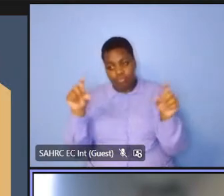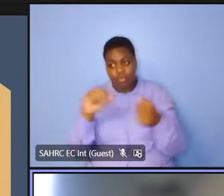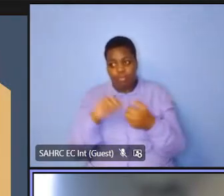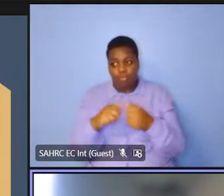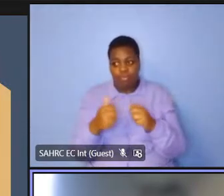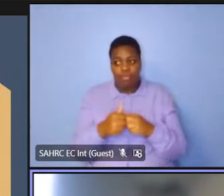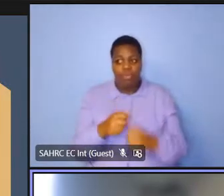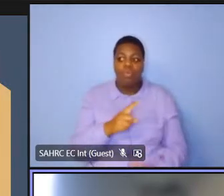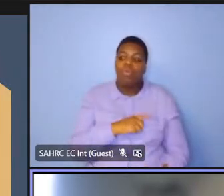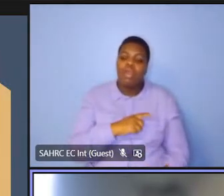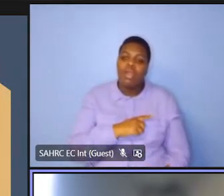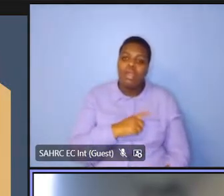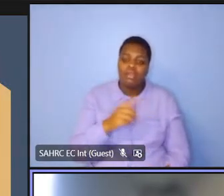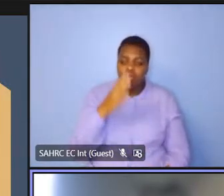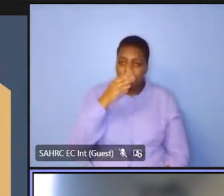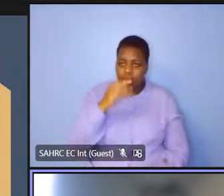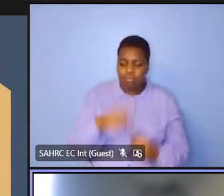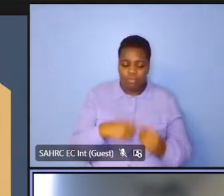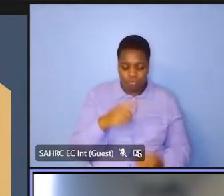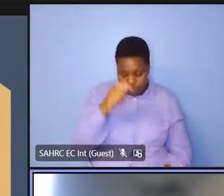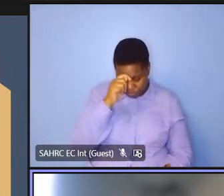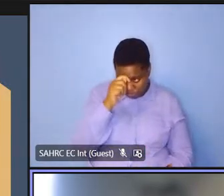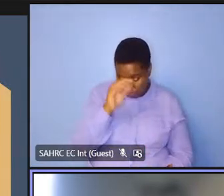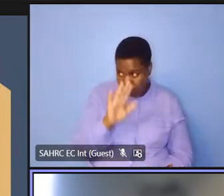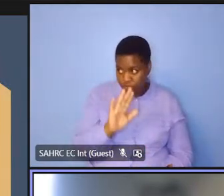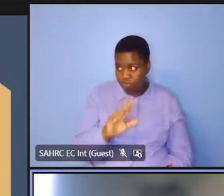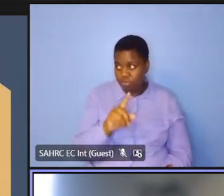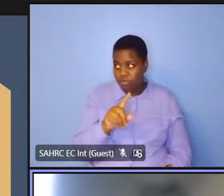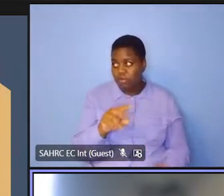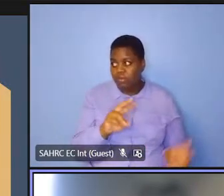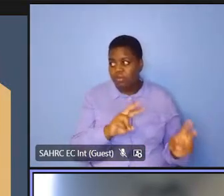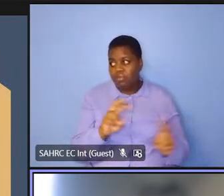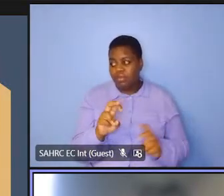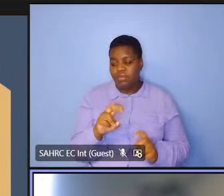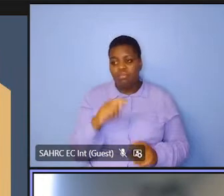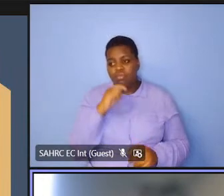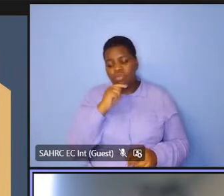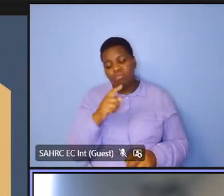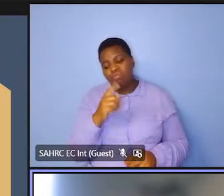because it speaks to boys, whereas this matter was about a transgender